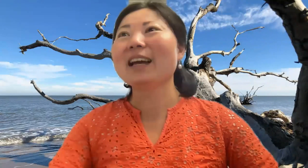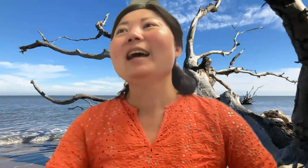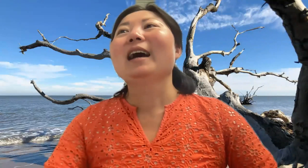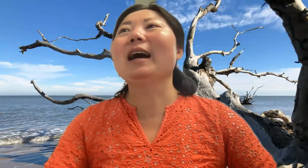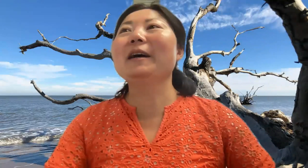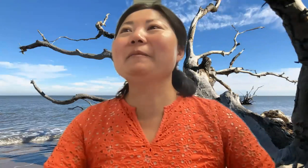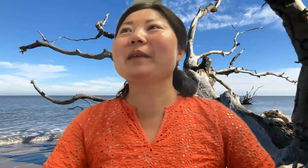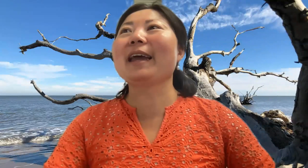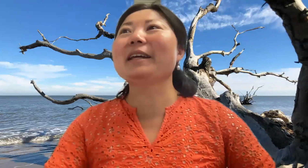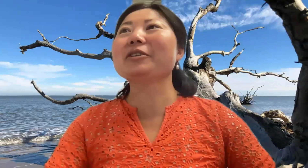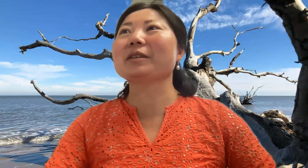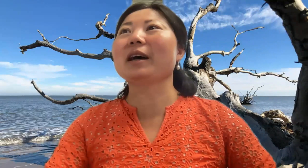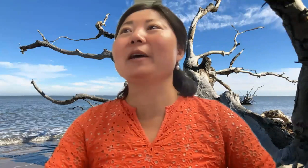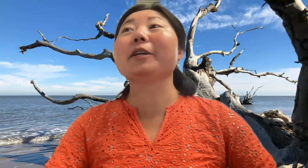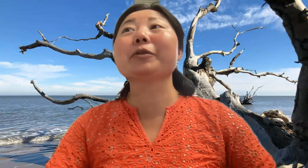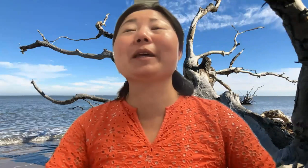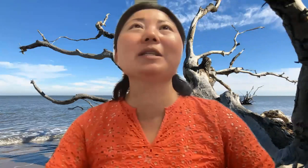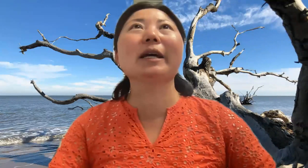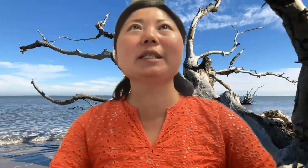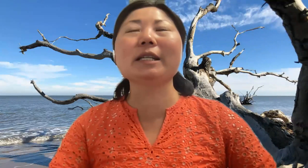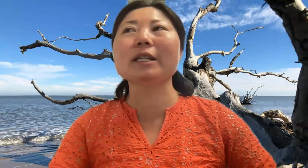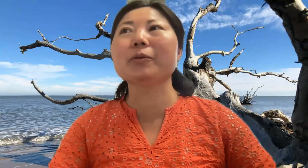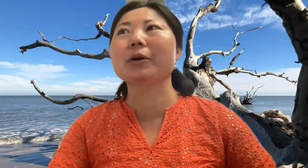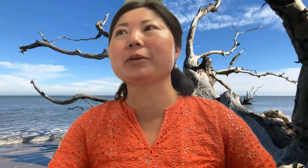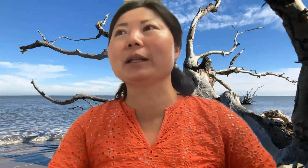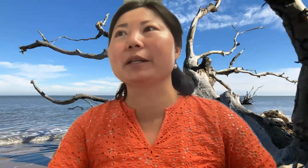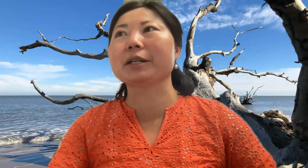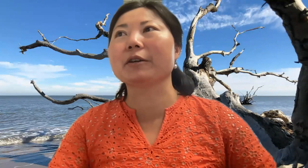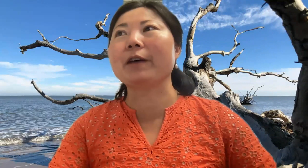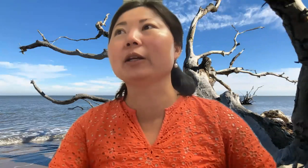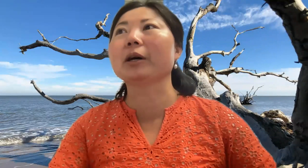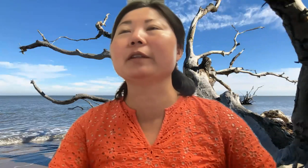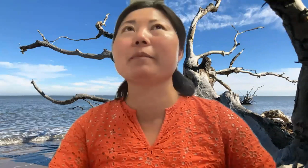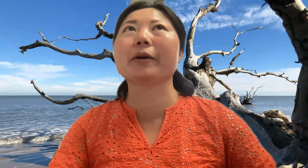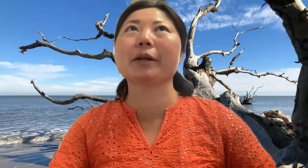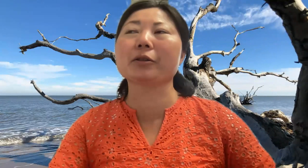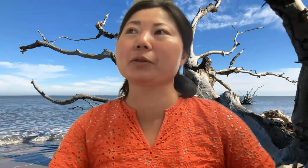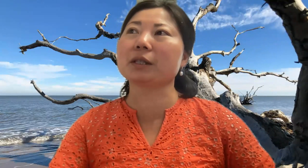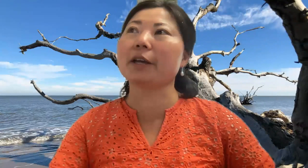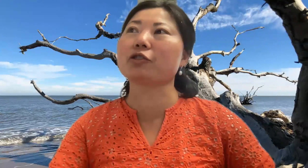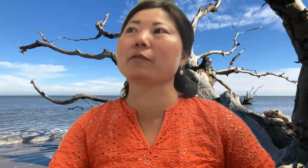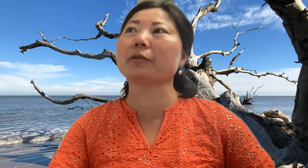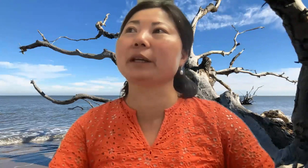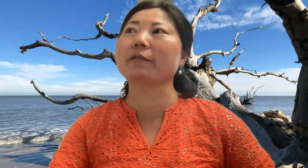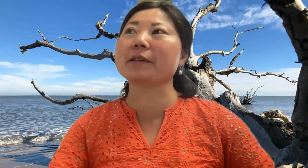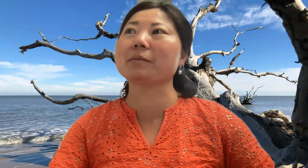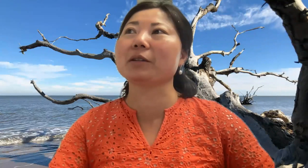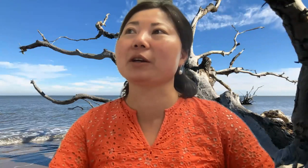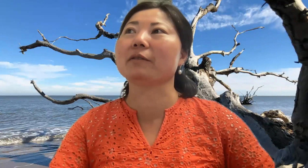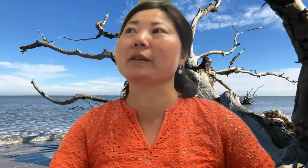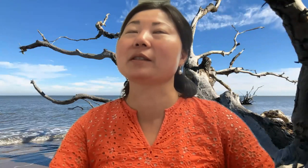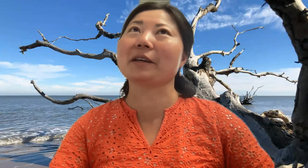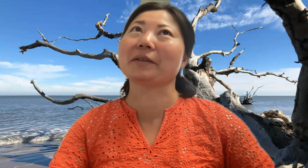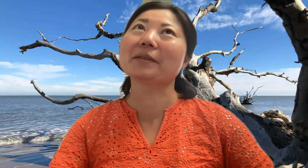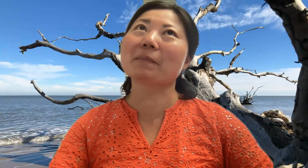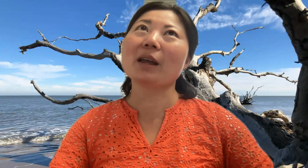out. In 2019, he was also elected a fellow of the American Association for the Advancement